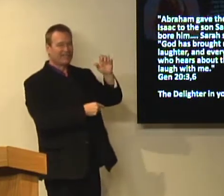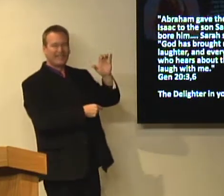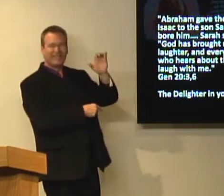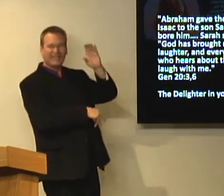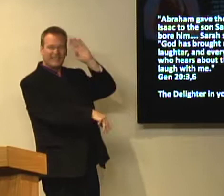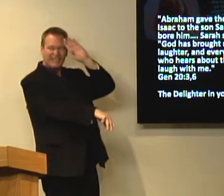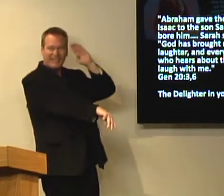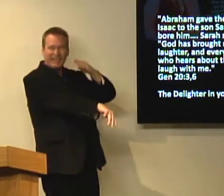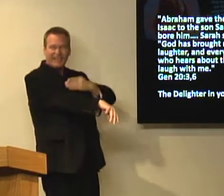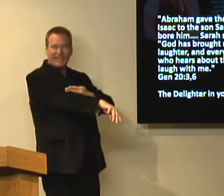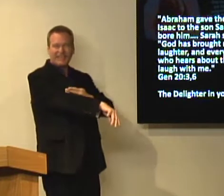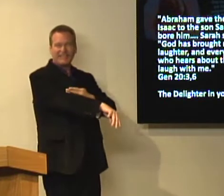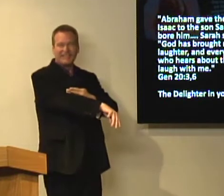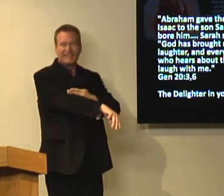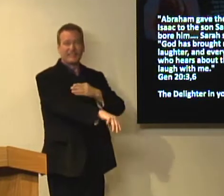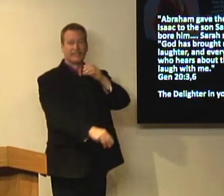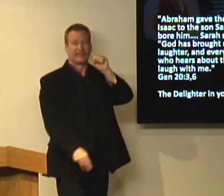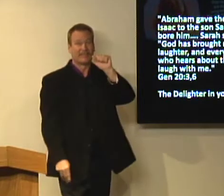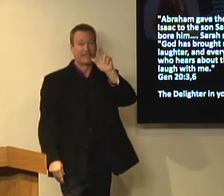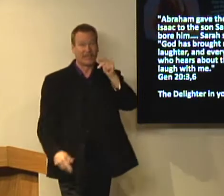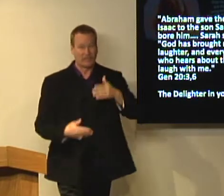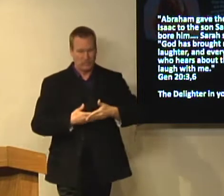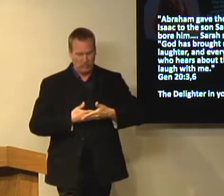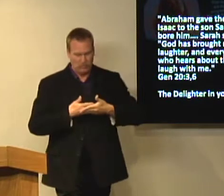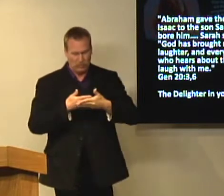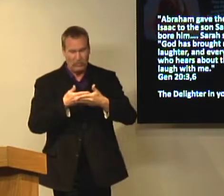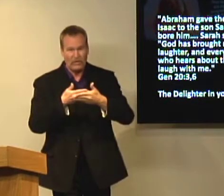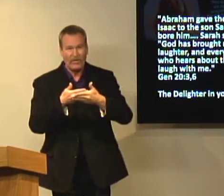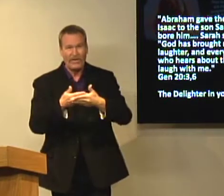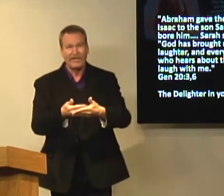Abraham gave the name Isaac to the son Sarah bore him.